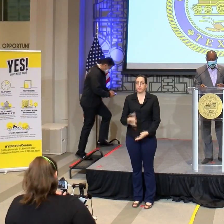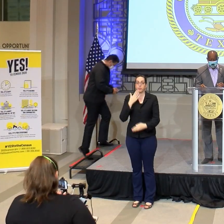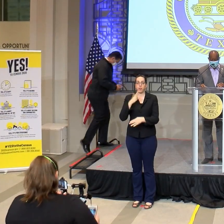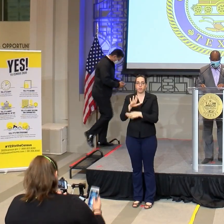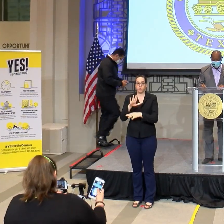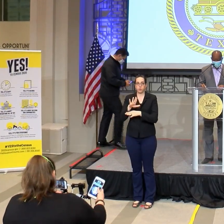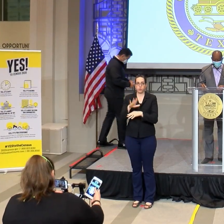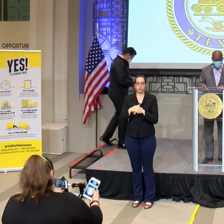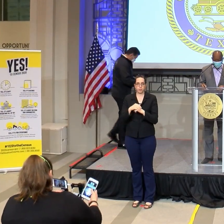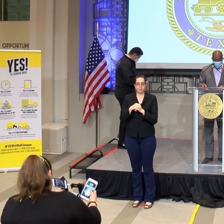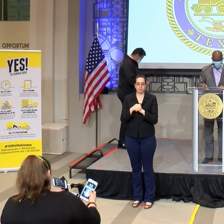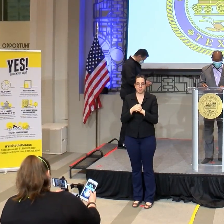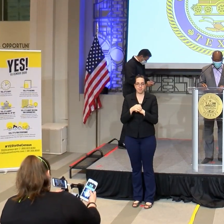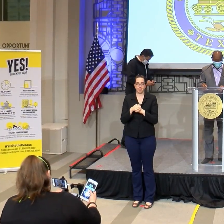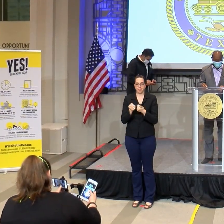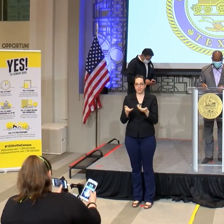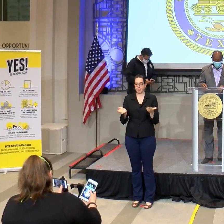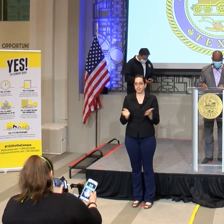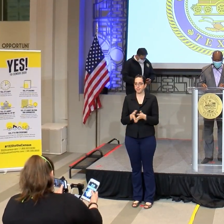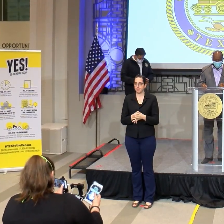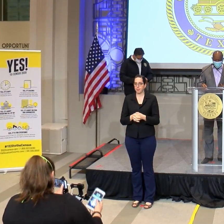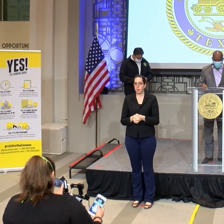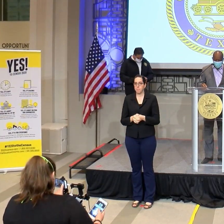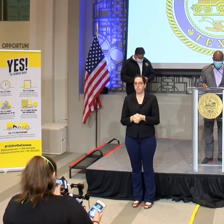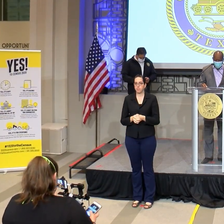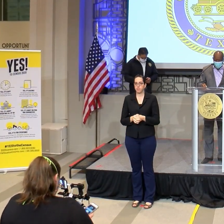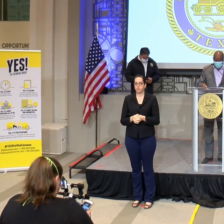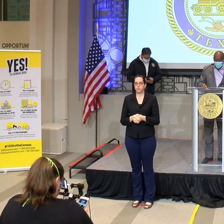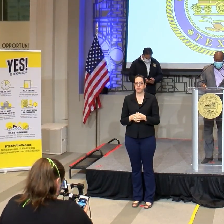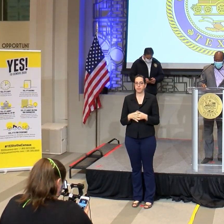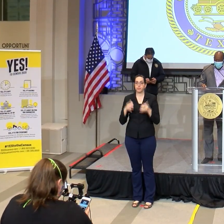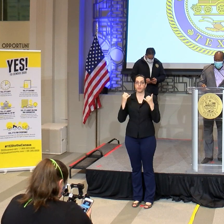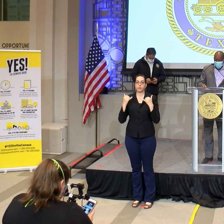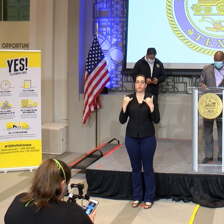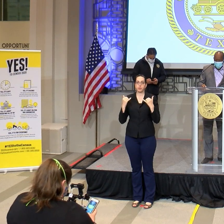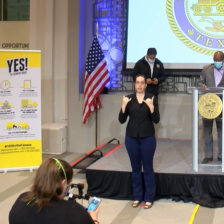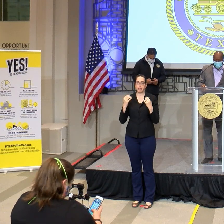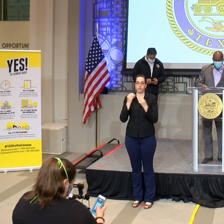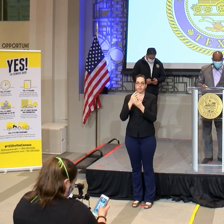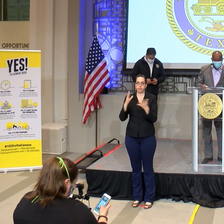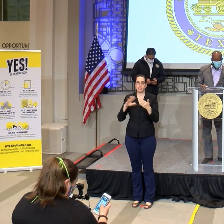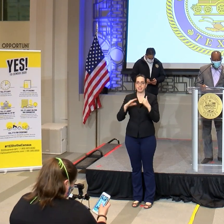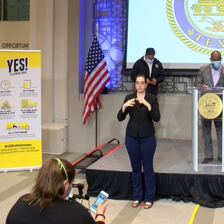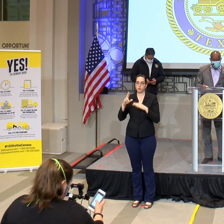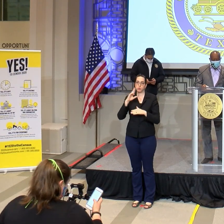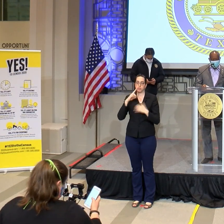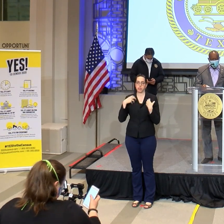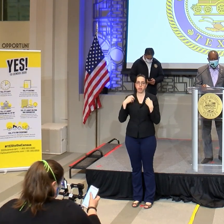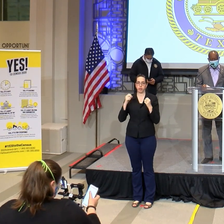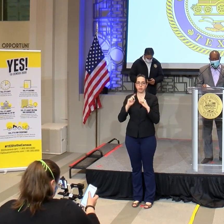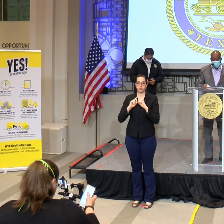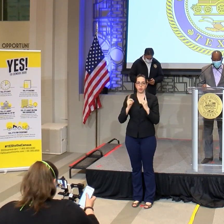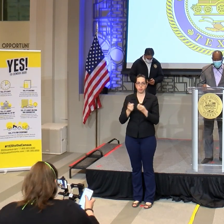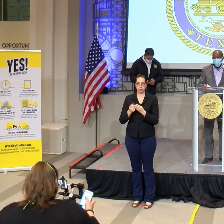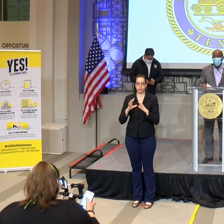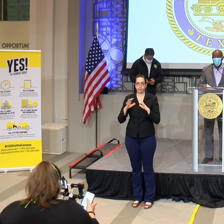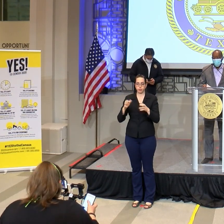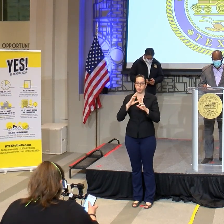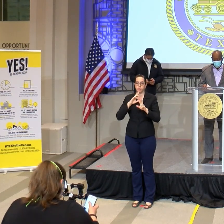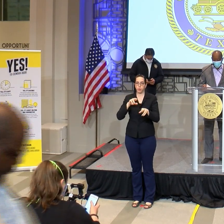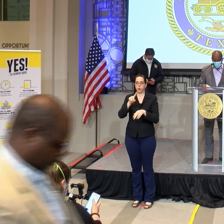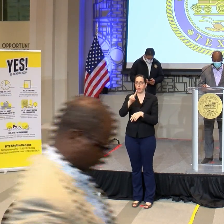Good afternoon, everyone. Um, Let me say today the City of Houston Health Department is